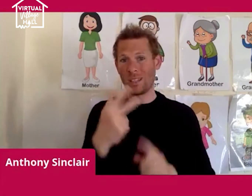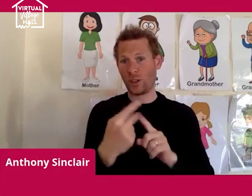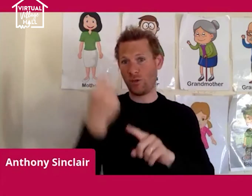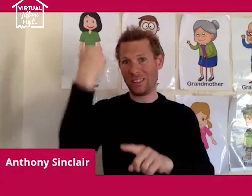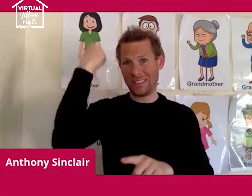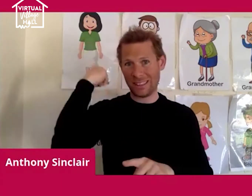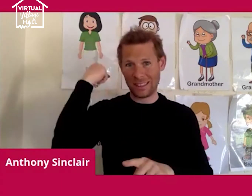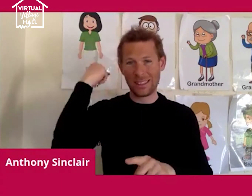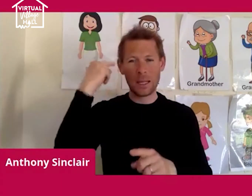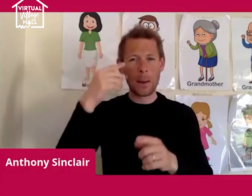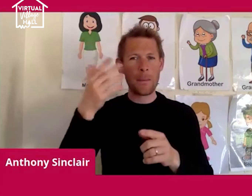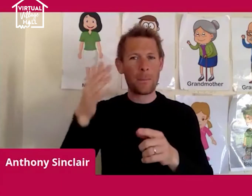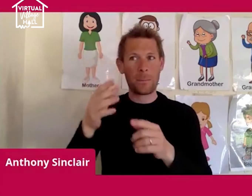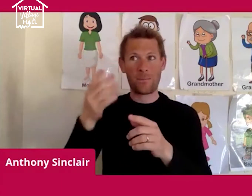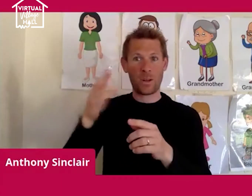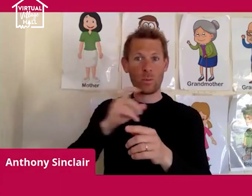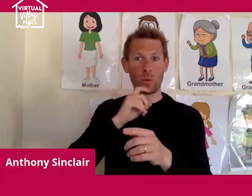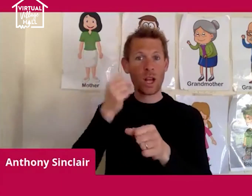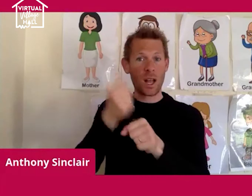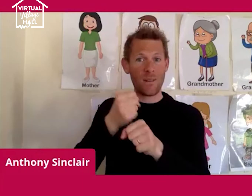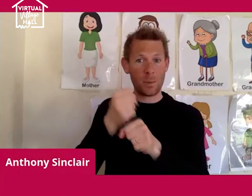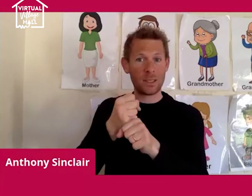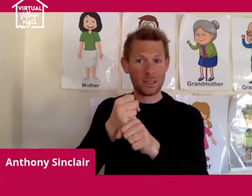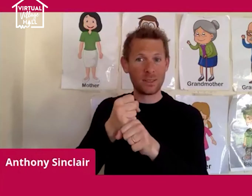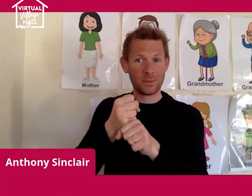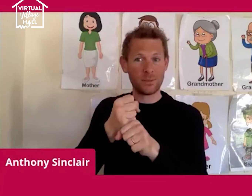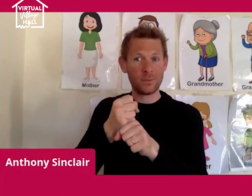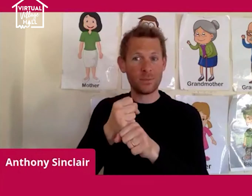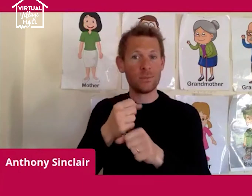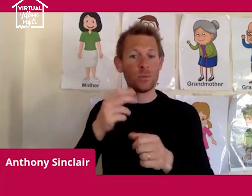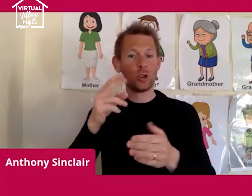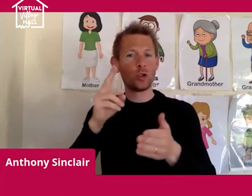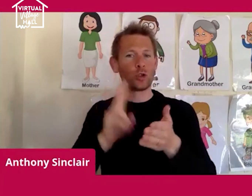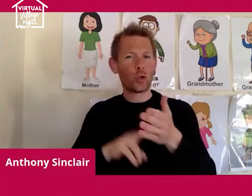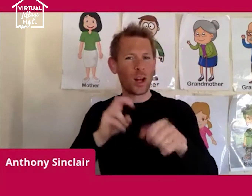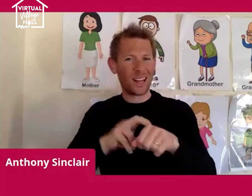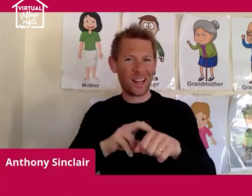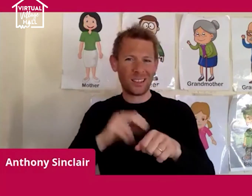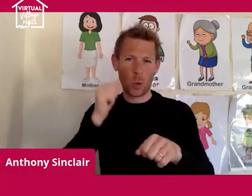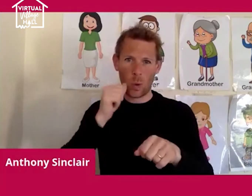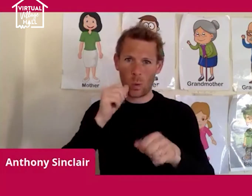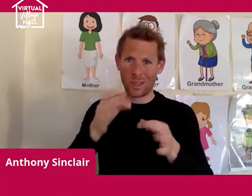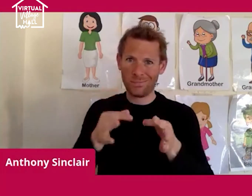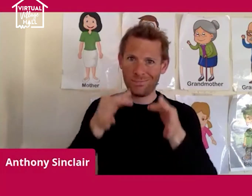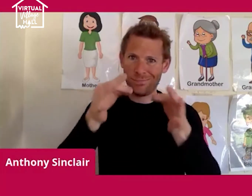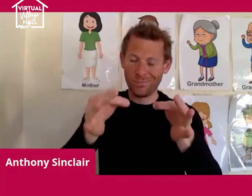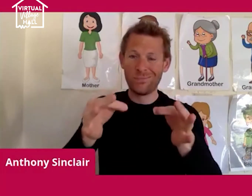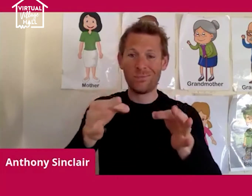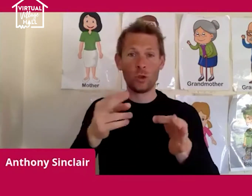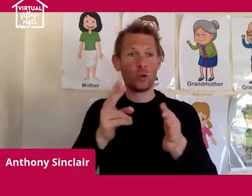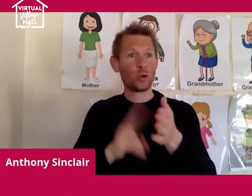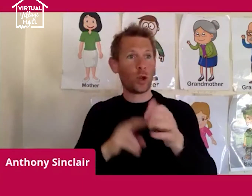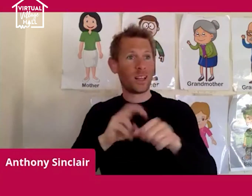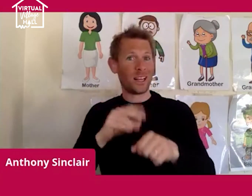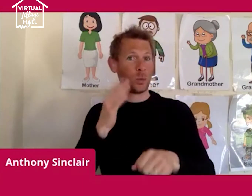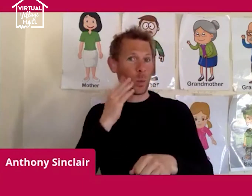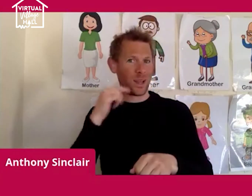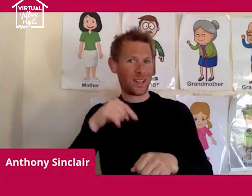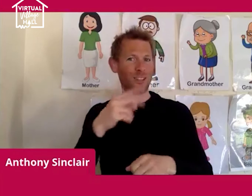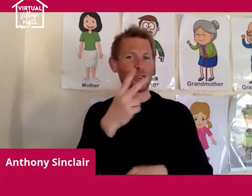recognised in 2003. And that was recognition from the UK government. Now, in Northern Ireland, we're always a little bit late